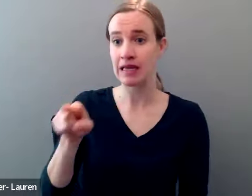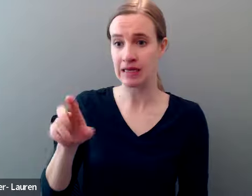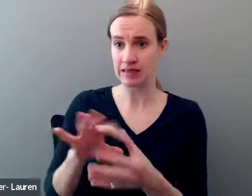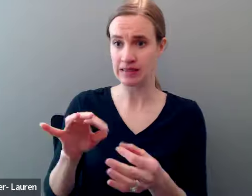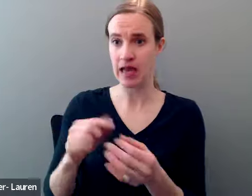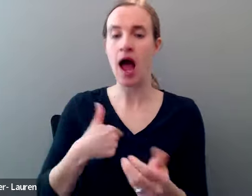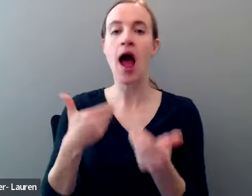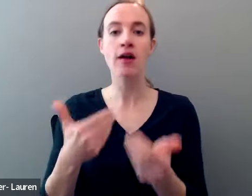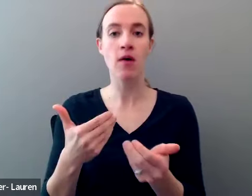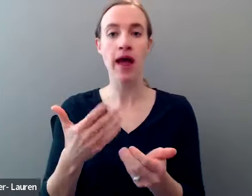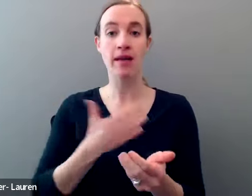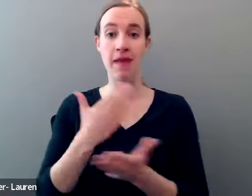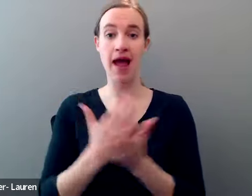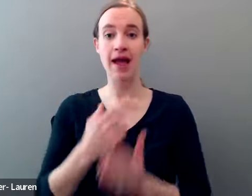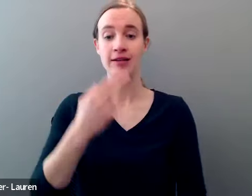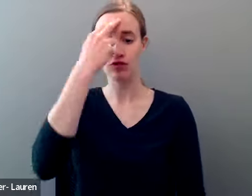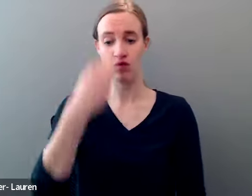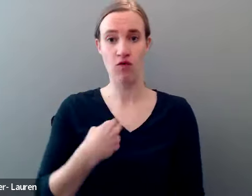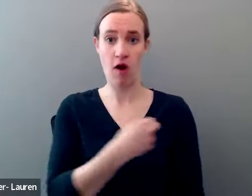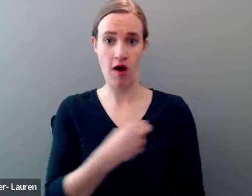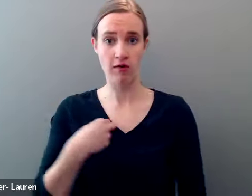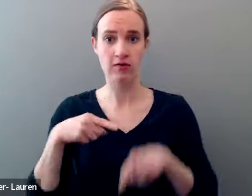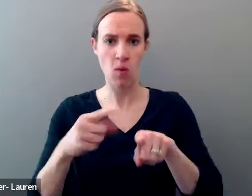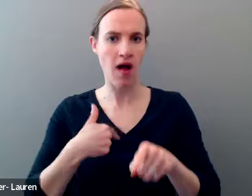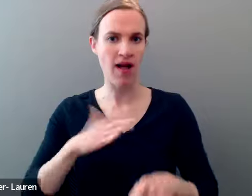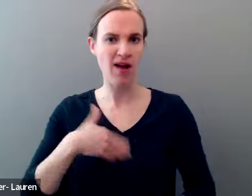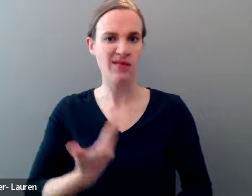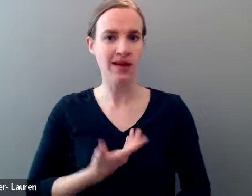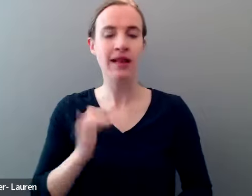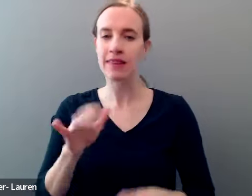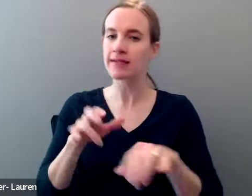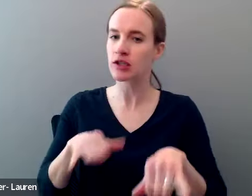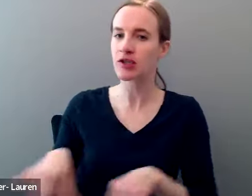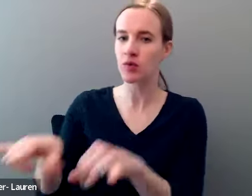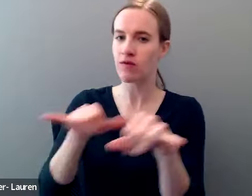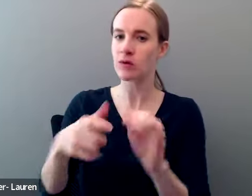upset. That's beautiful. Yeah. That's definitely a universal symbol. Thank you.